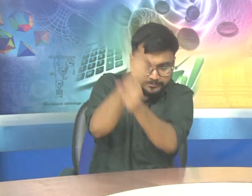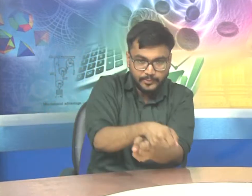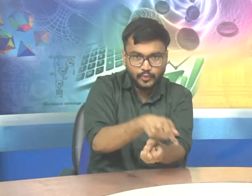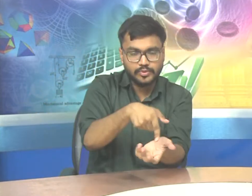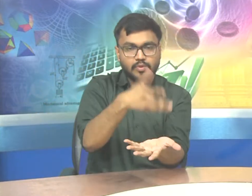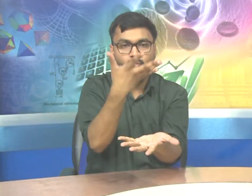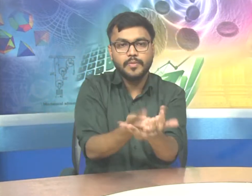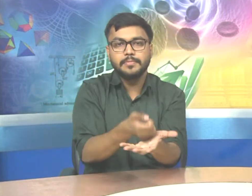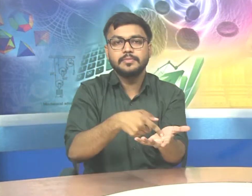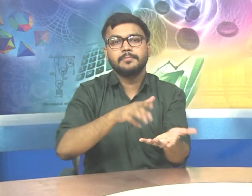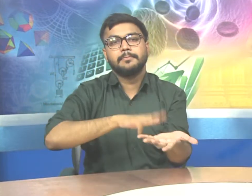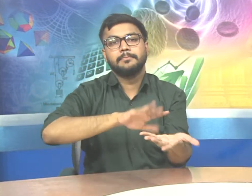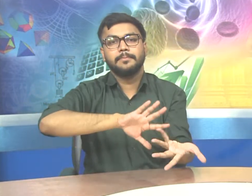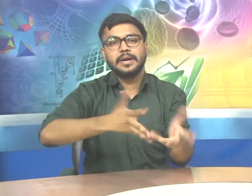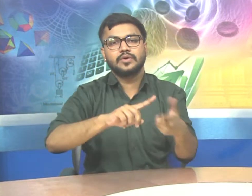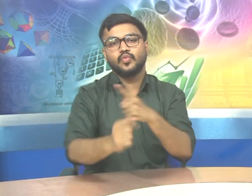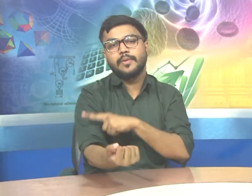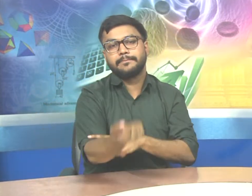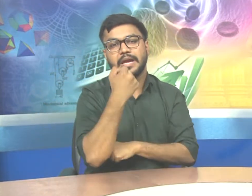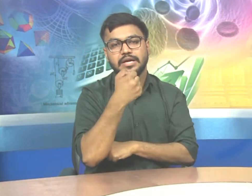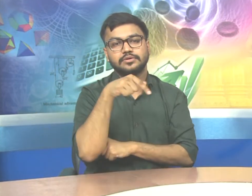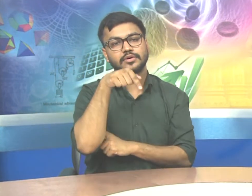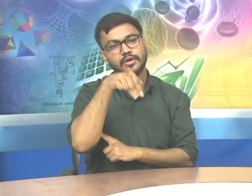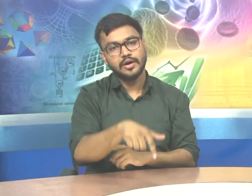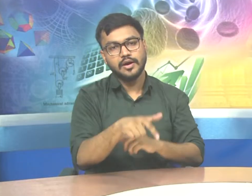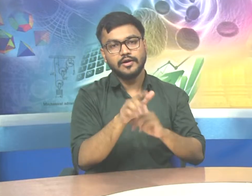Of showing the mechanical energy.